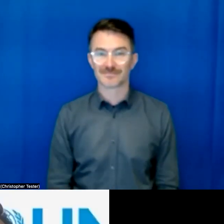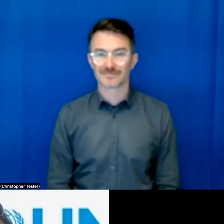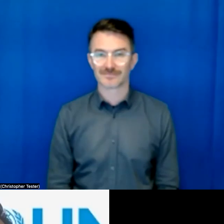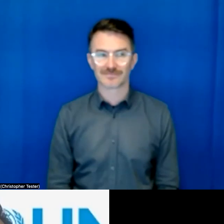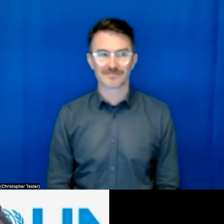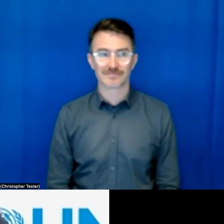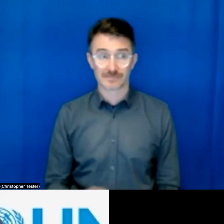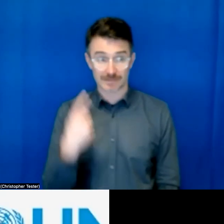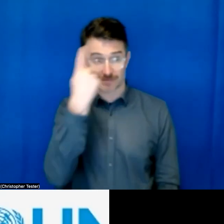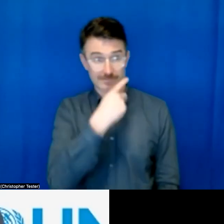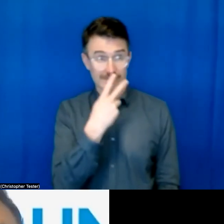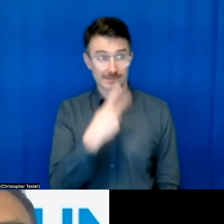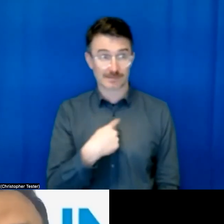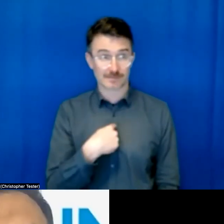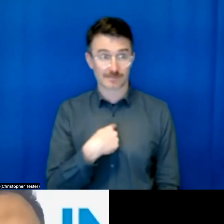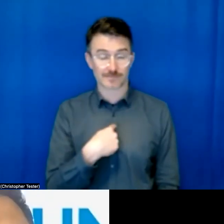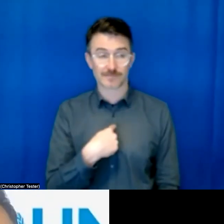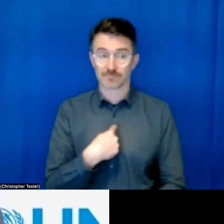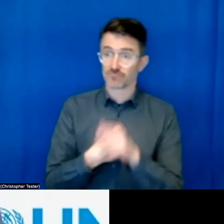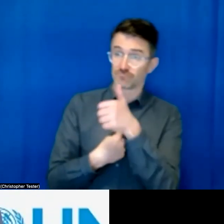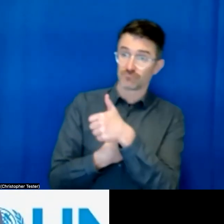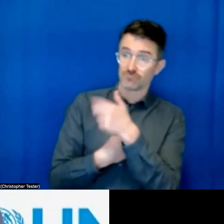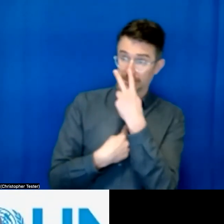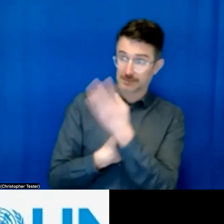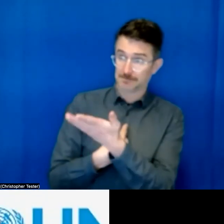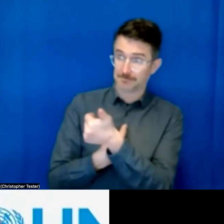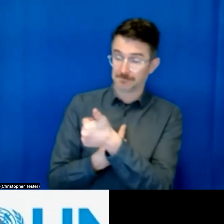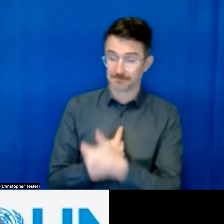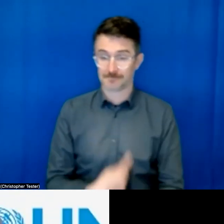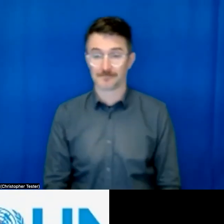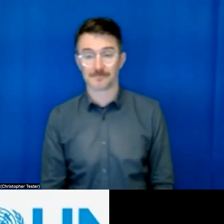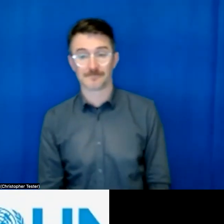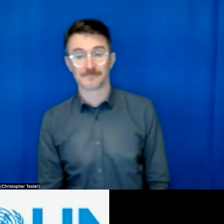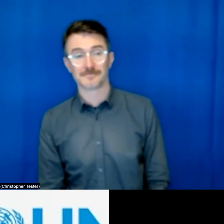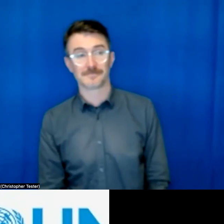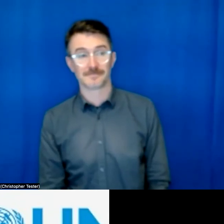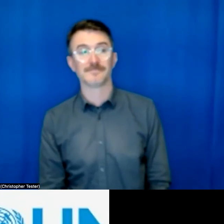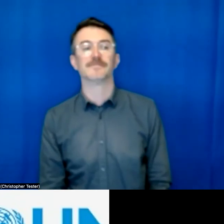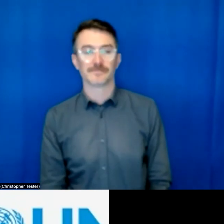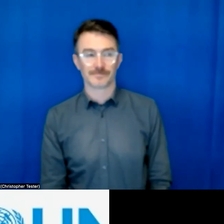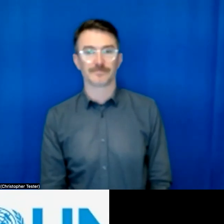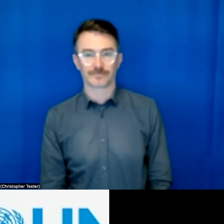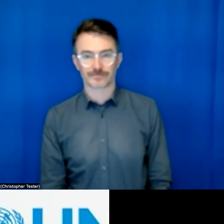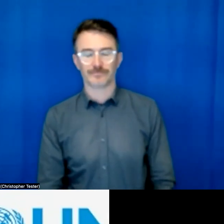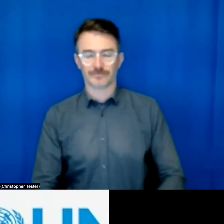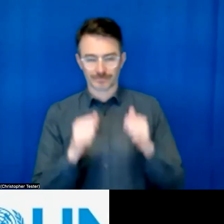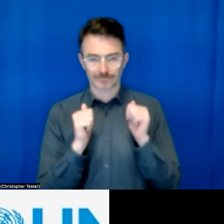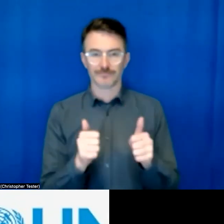Yeah. Yeah. Okay. No, I would not give the